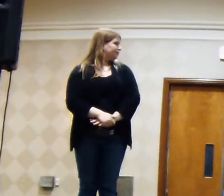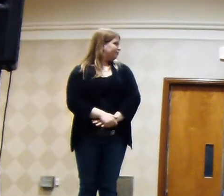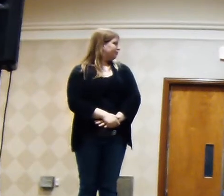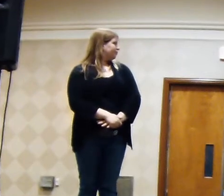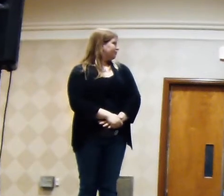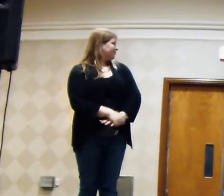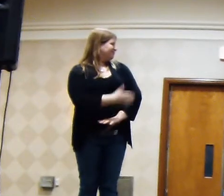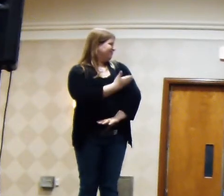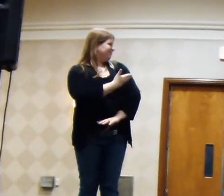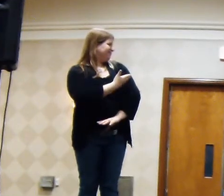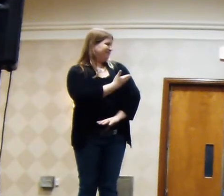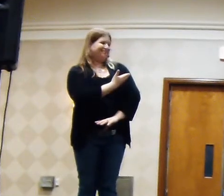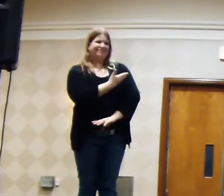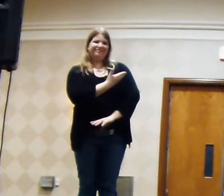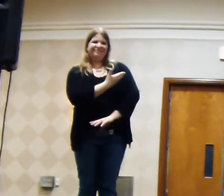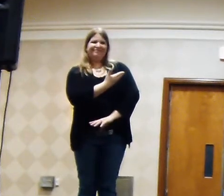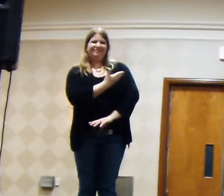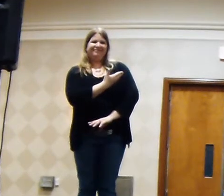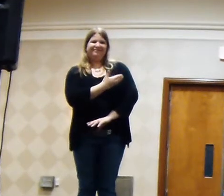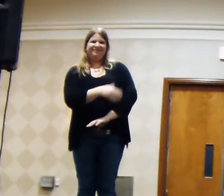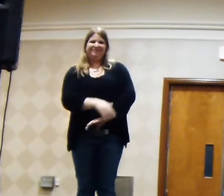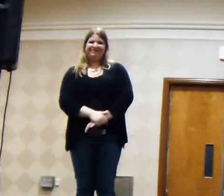Here. Woohoo!